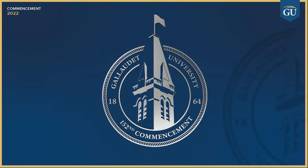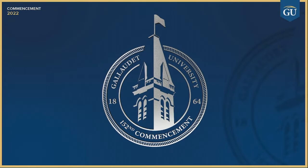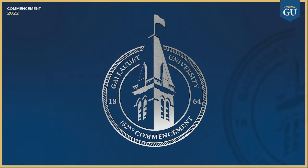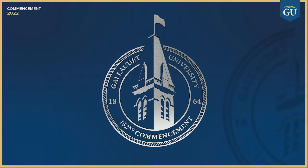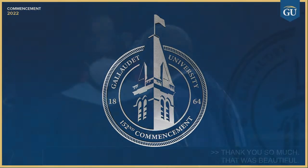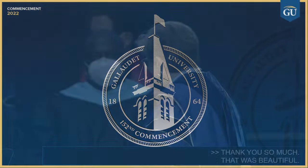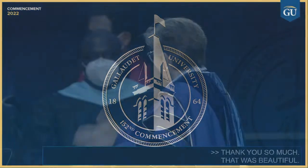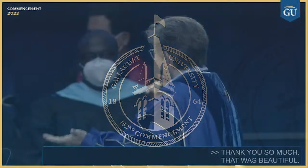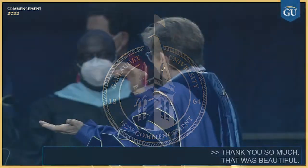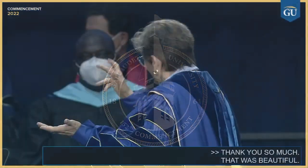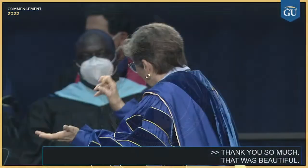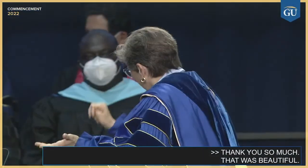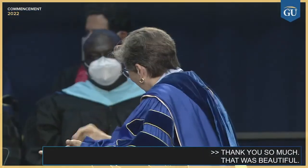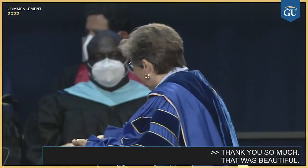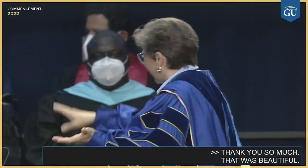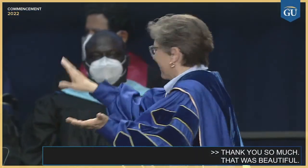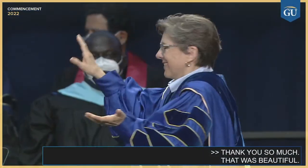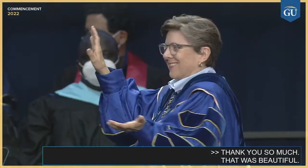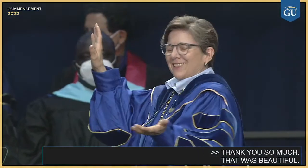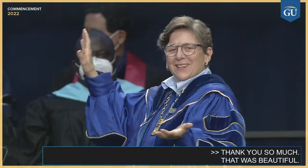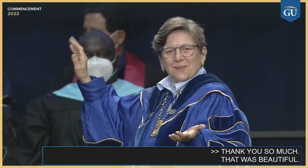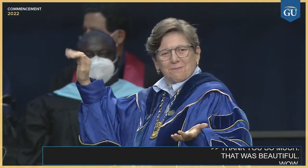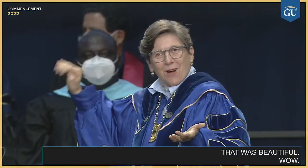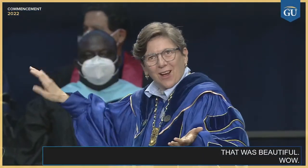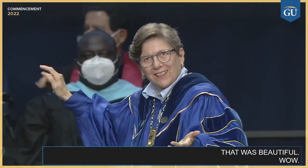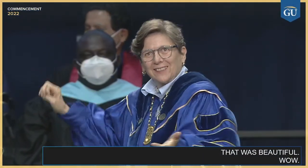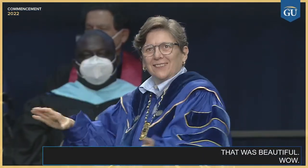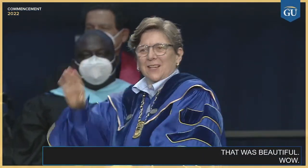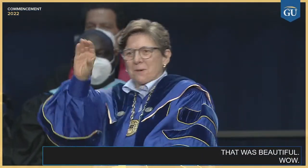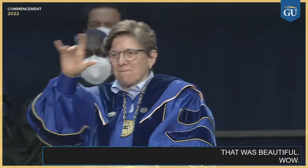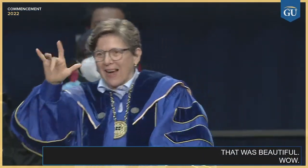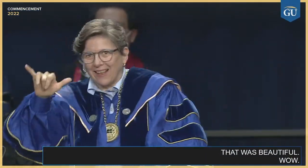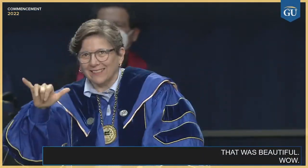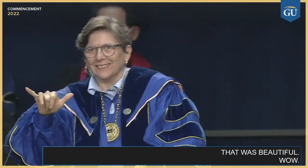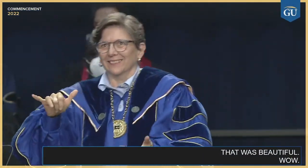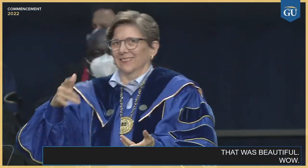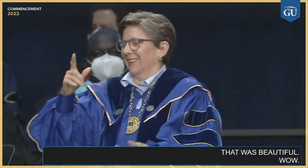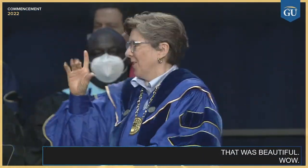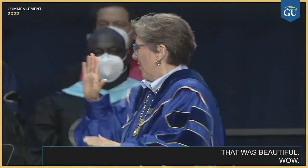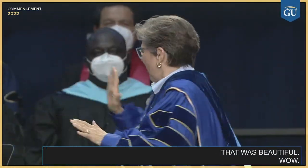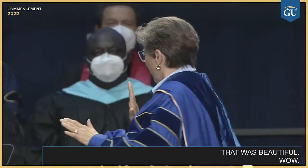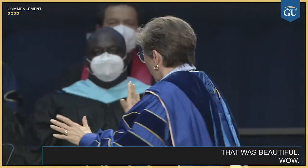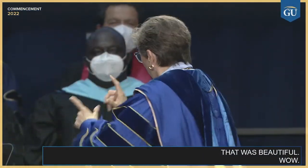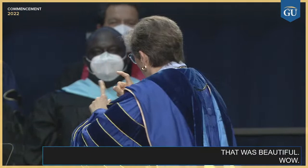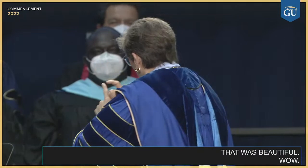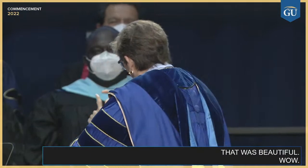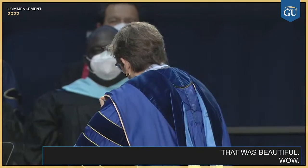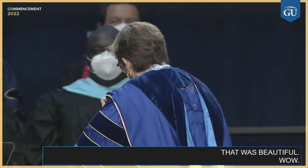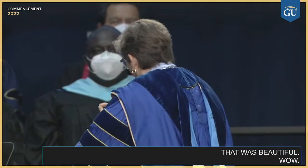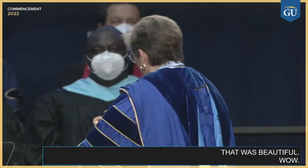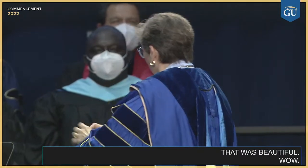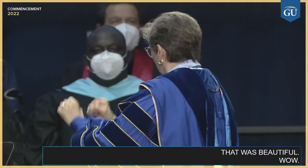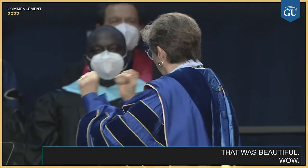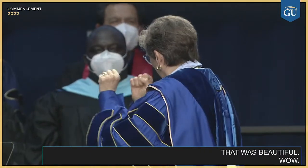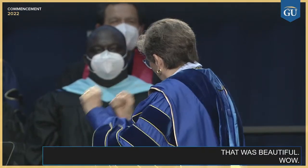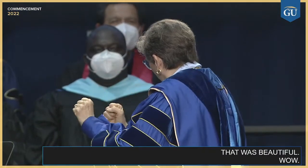Thank you, Mr. Cook, Marley, Lauren, Molly. Your